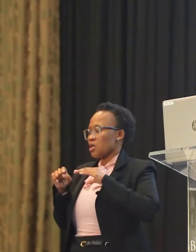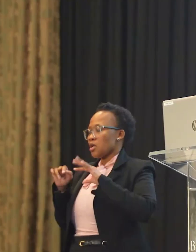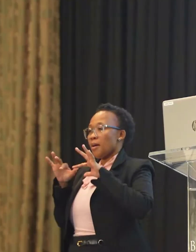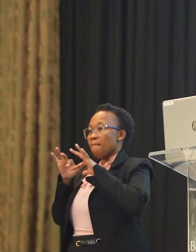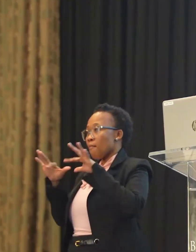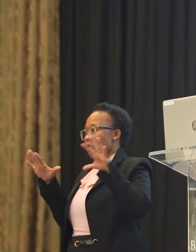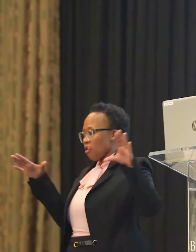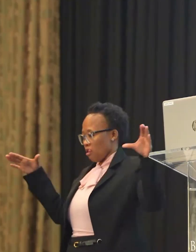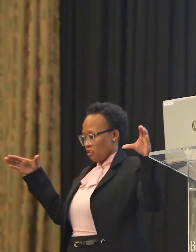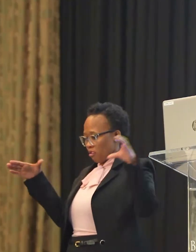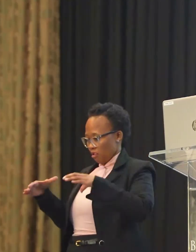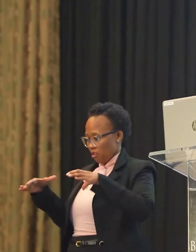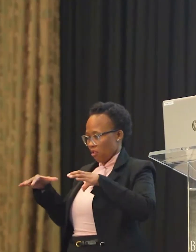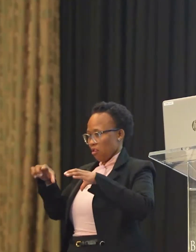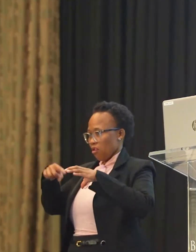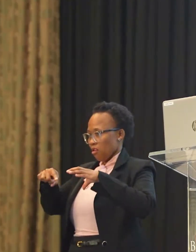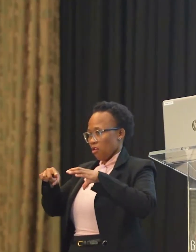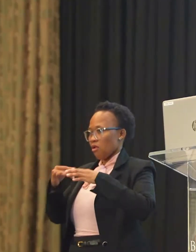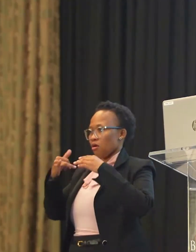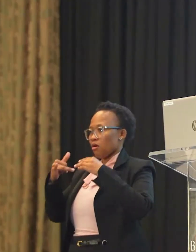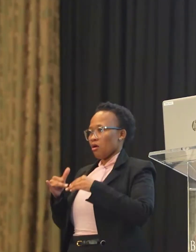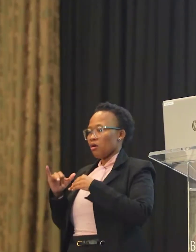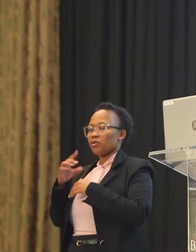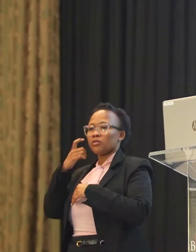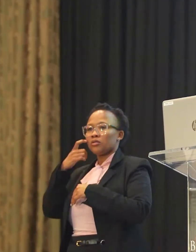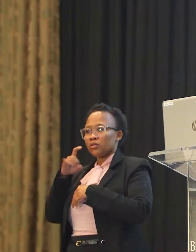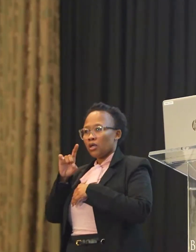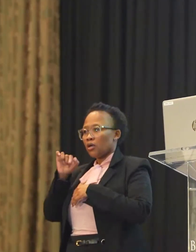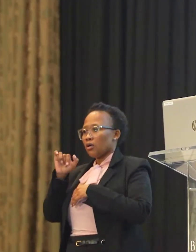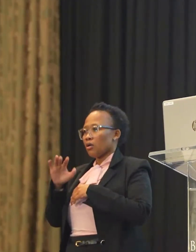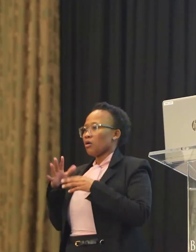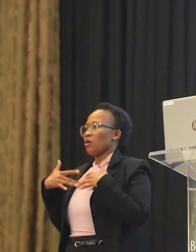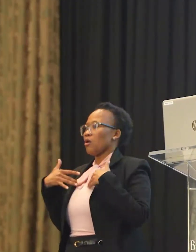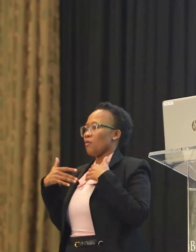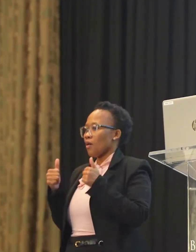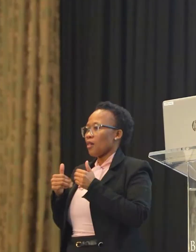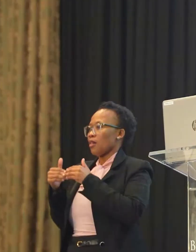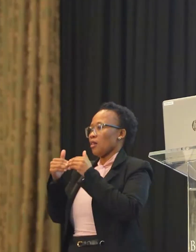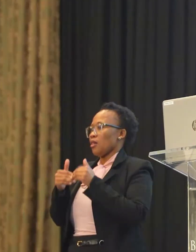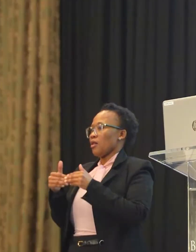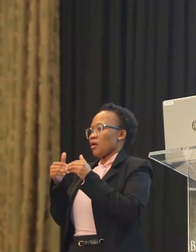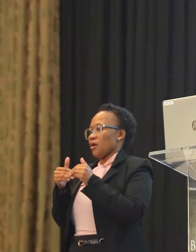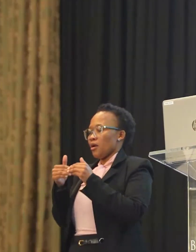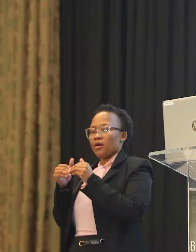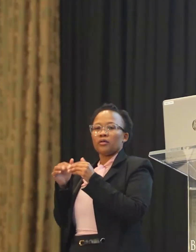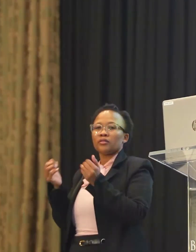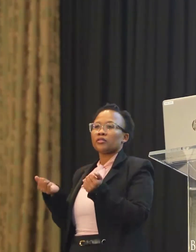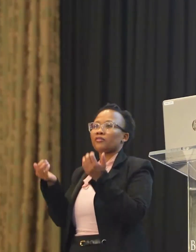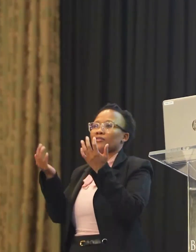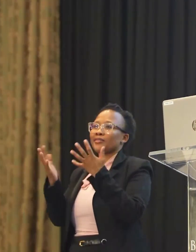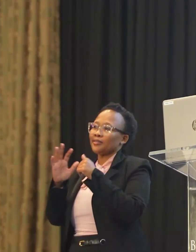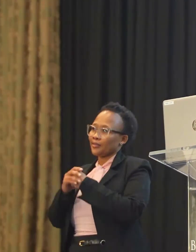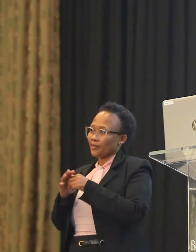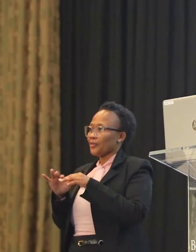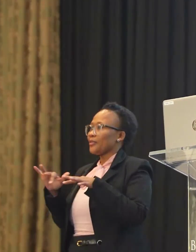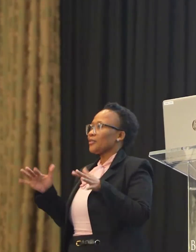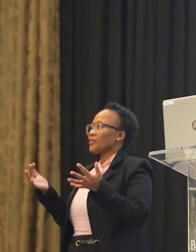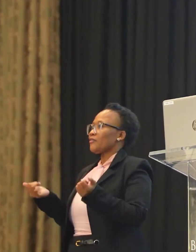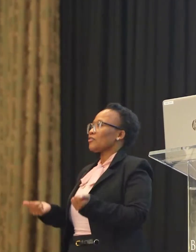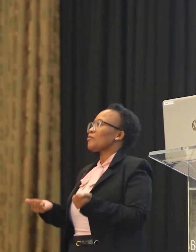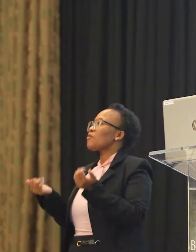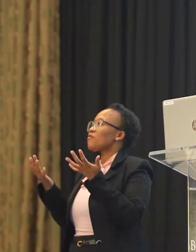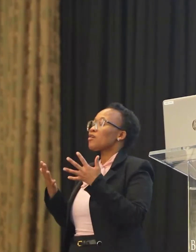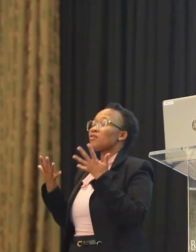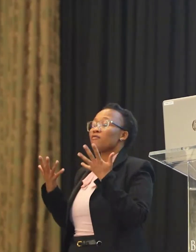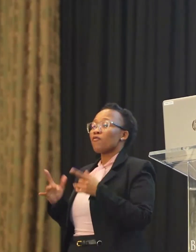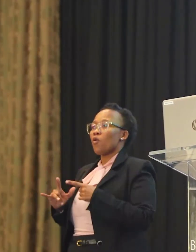the state of healthcare services, mostly around HIV and TB, and services provided to members of key